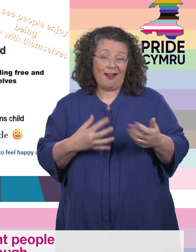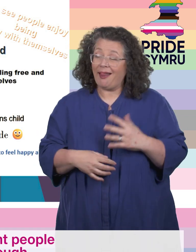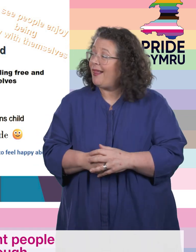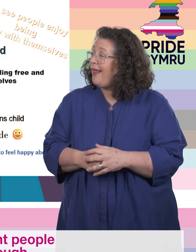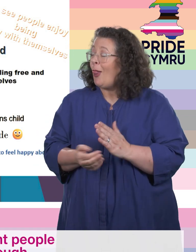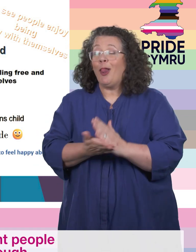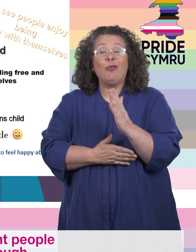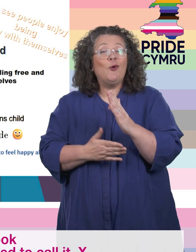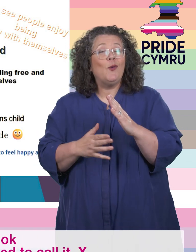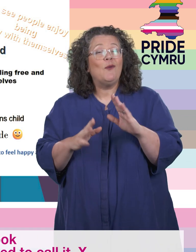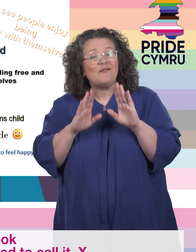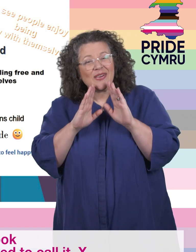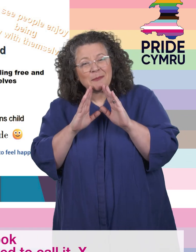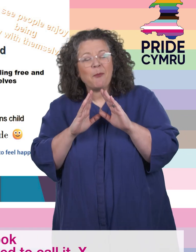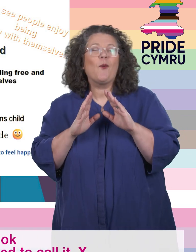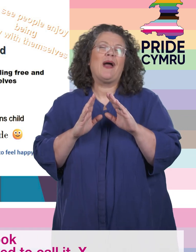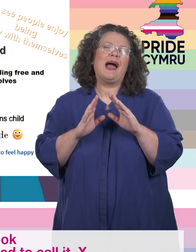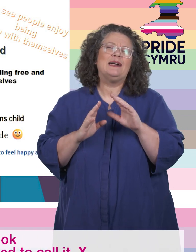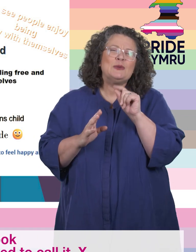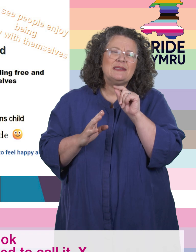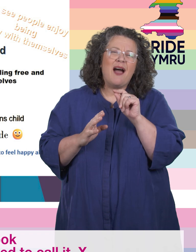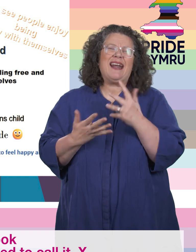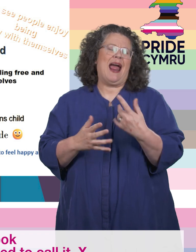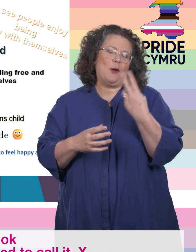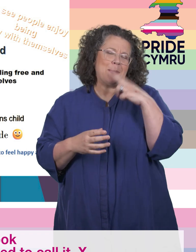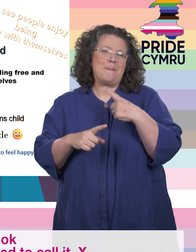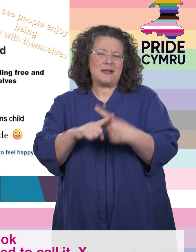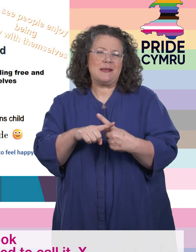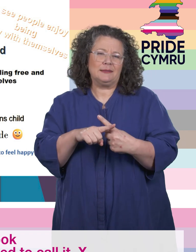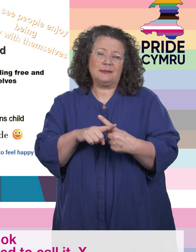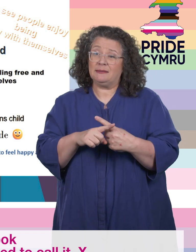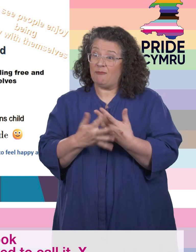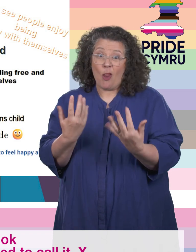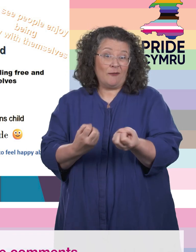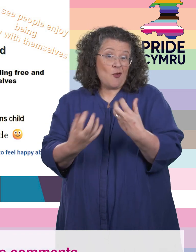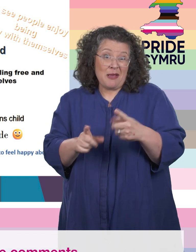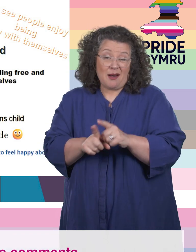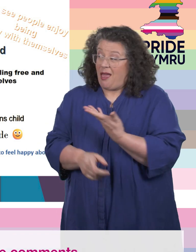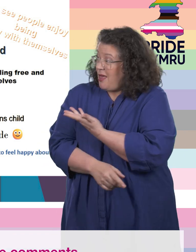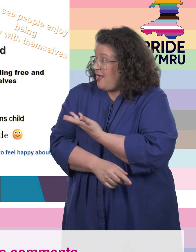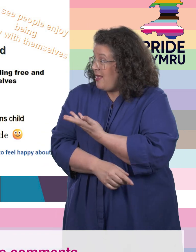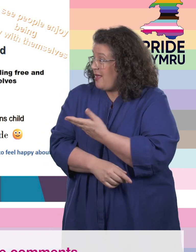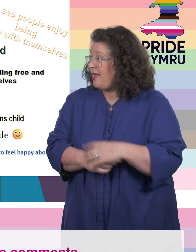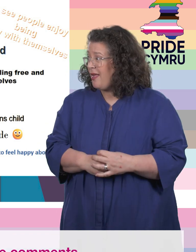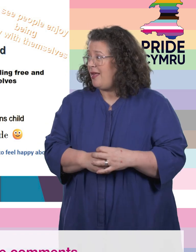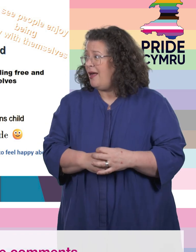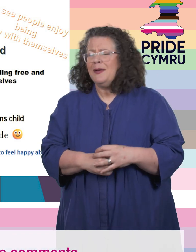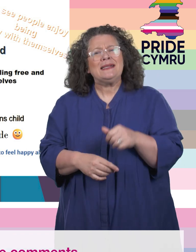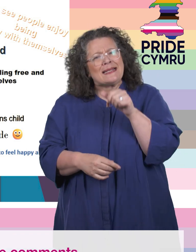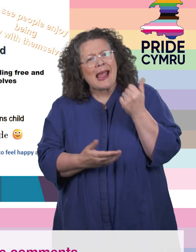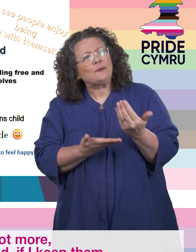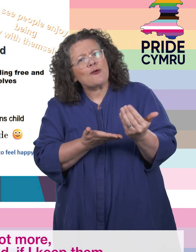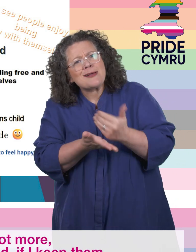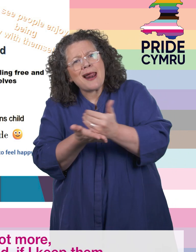went through lots of old Facebook and Twitter, I used to call it X. So these are just some of the